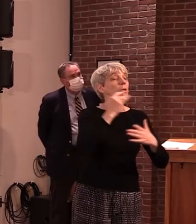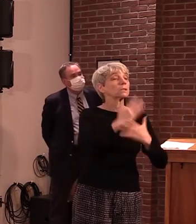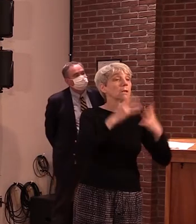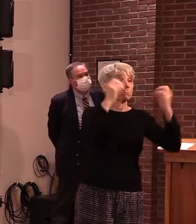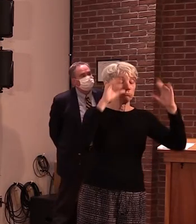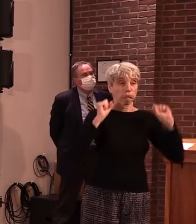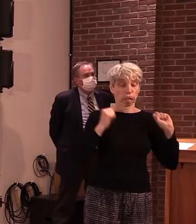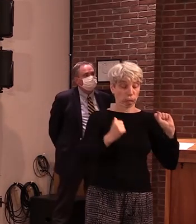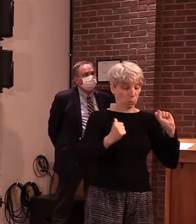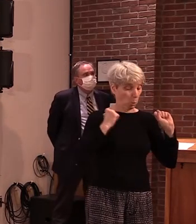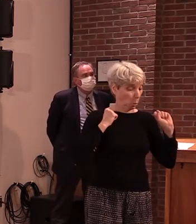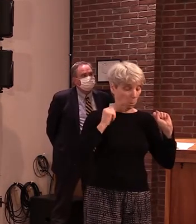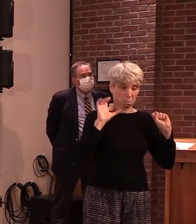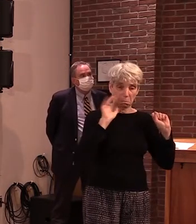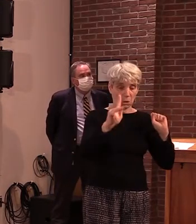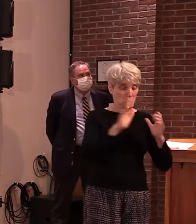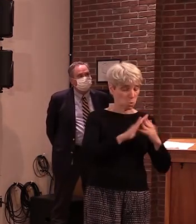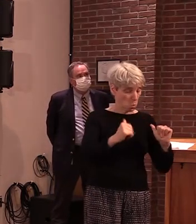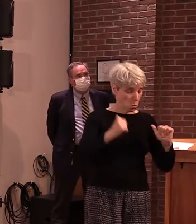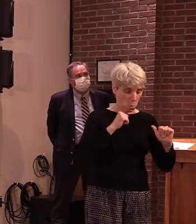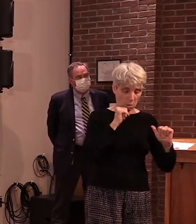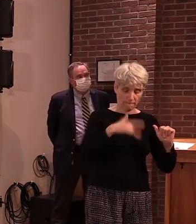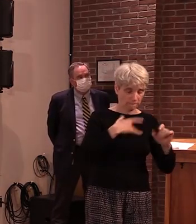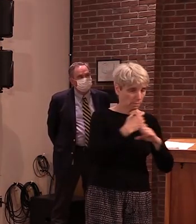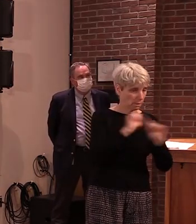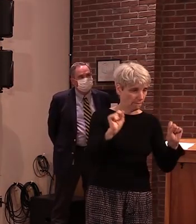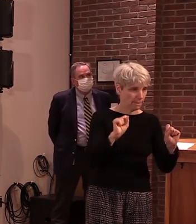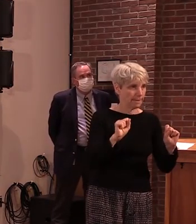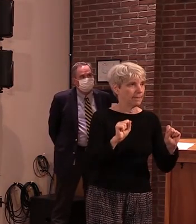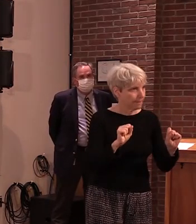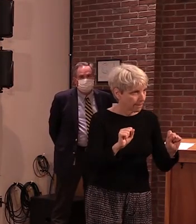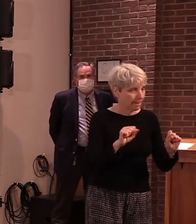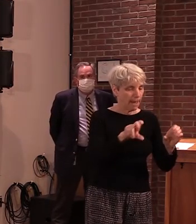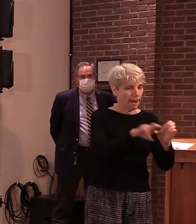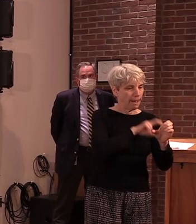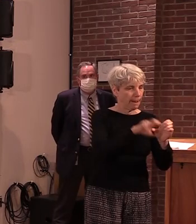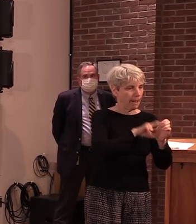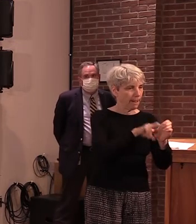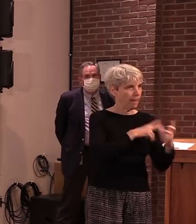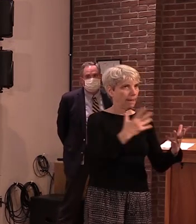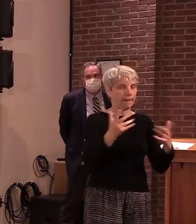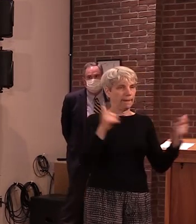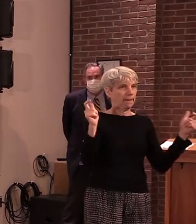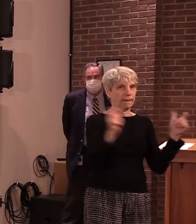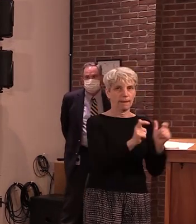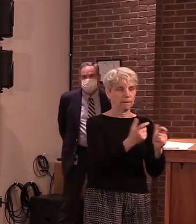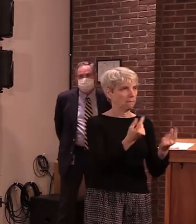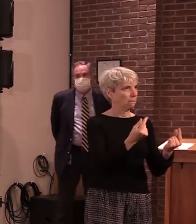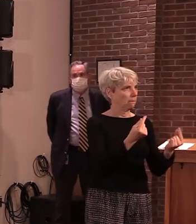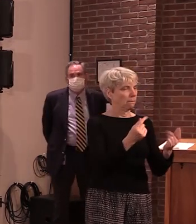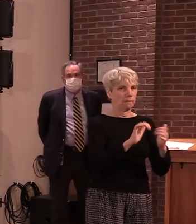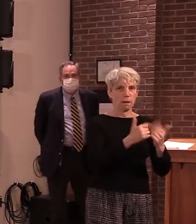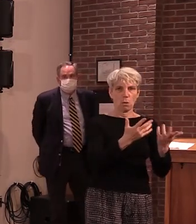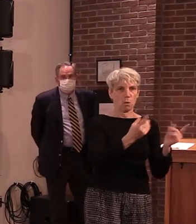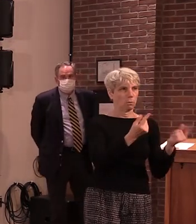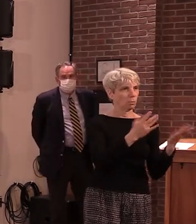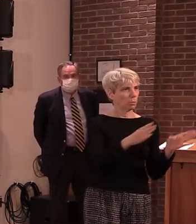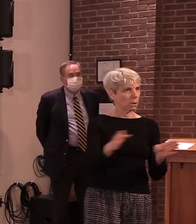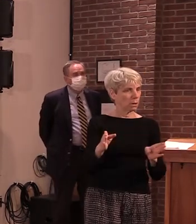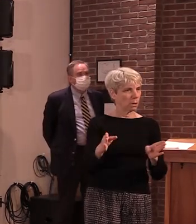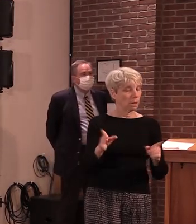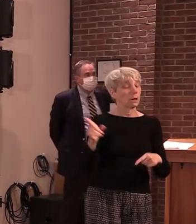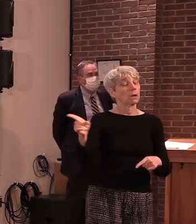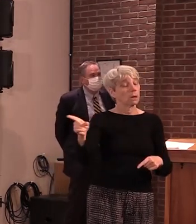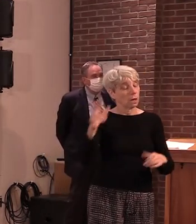don't come back, how are we preparing for a shortage in educators or in-person learning? Well, we certainly hope that the hybrid